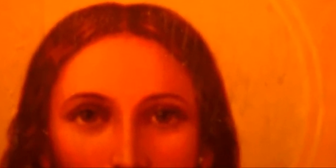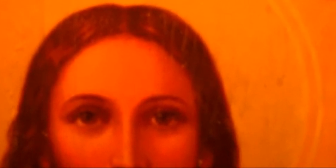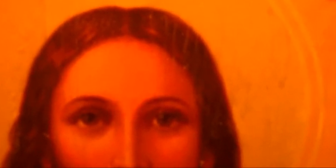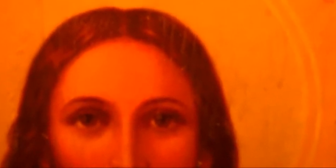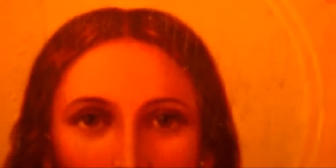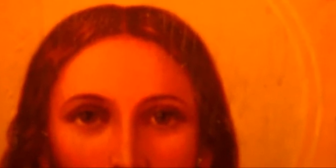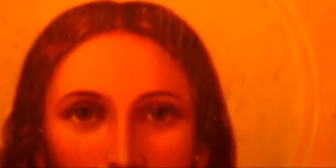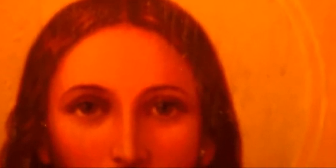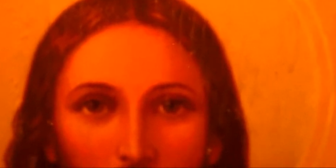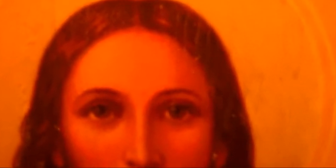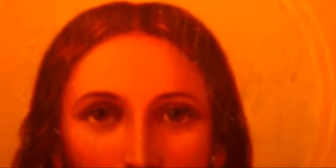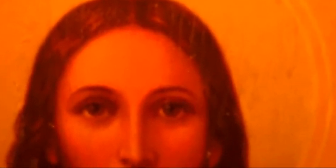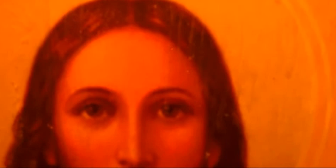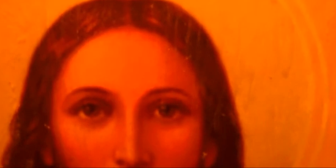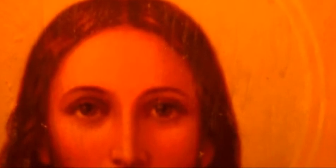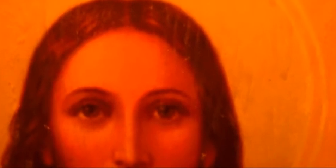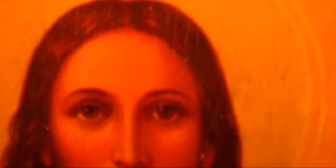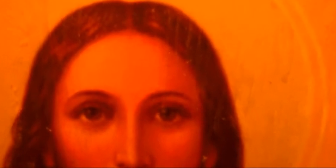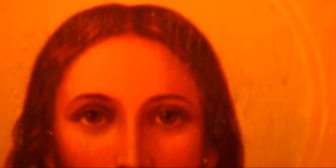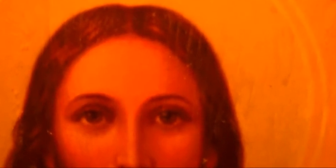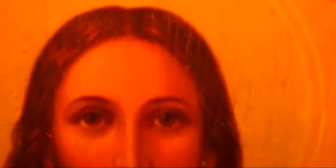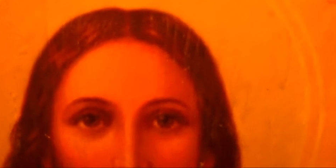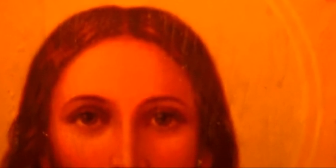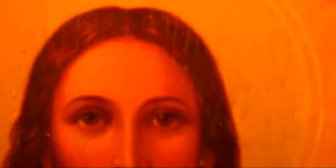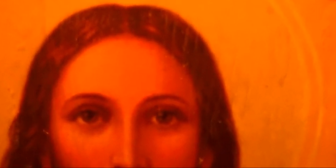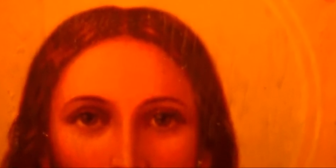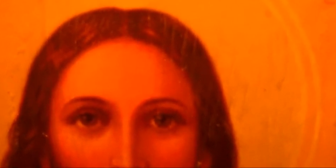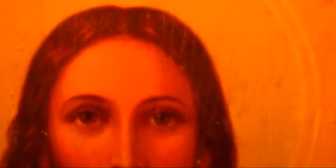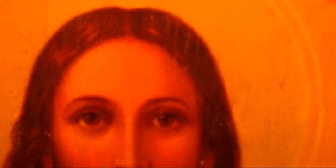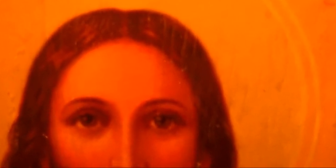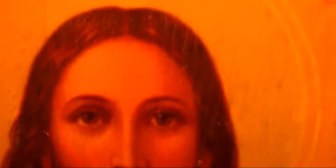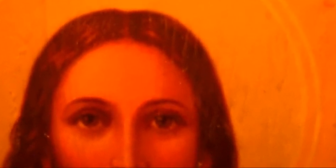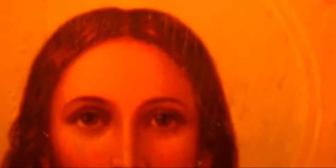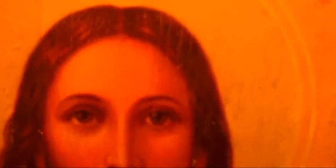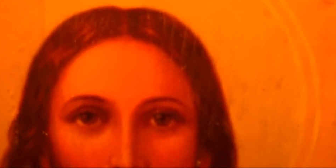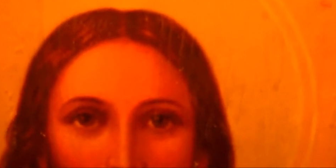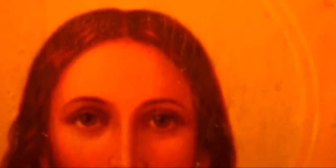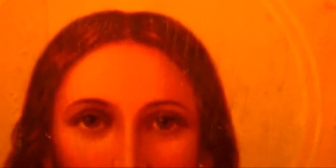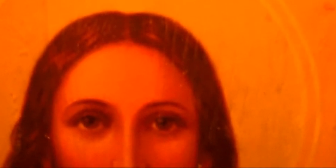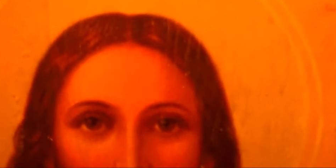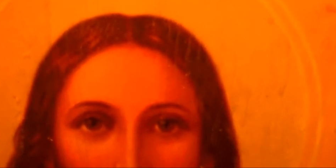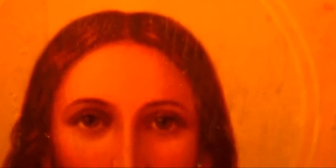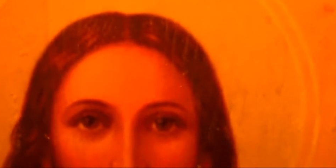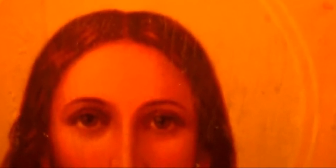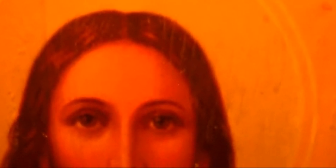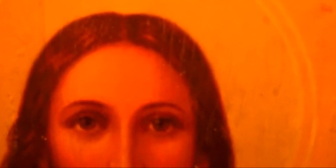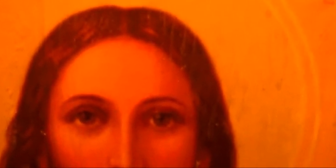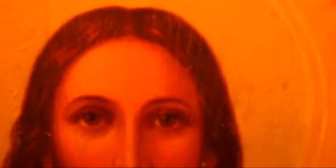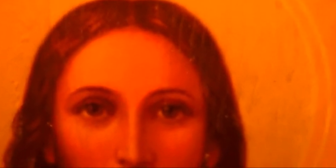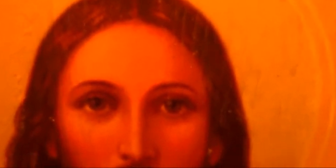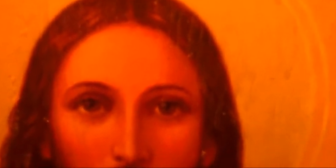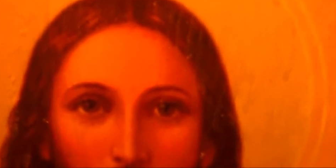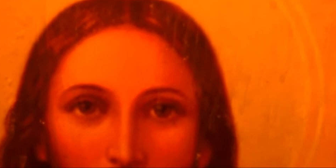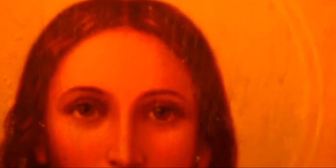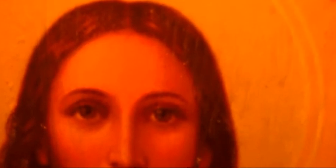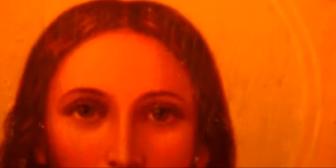wicked, sinful, or the greedy swindlers, idolaters. Do not associate with anyone who calls himself the person or brother, but is sexually